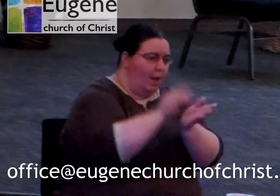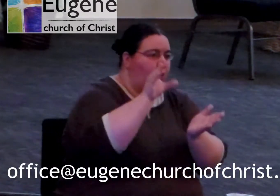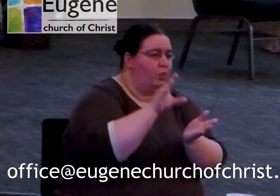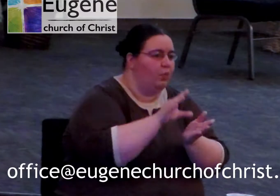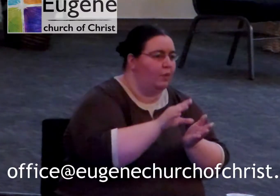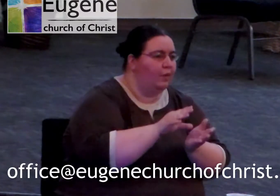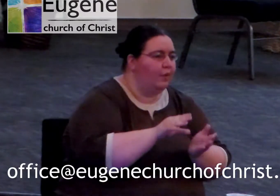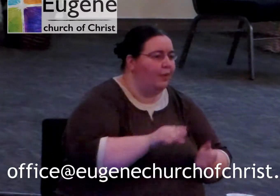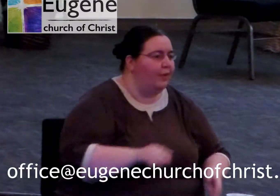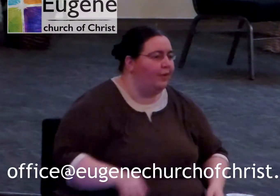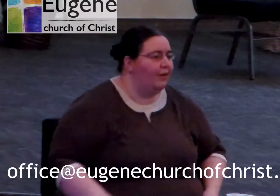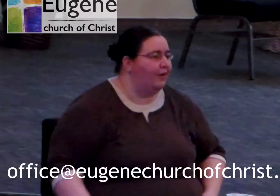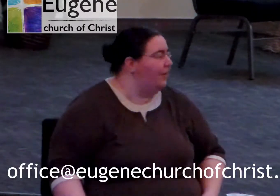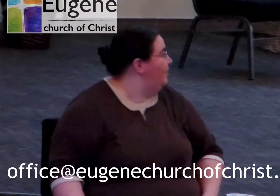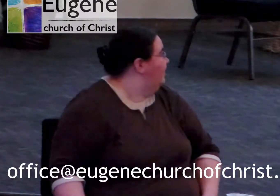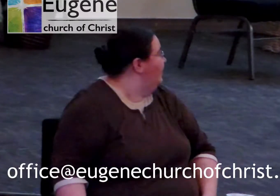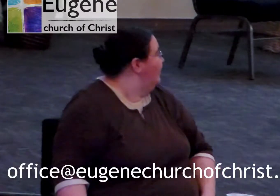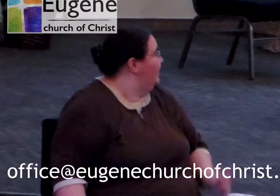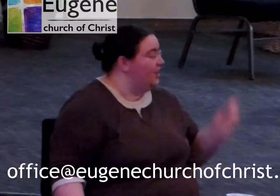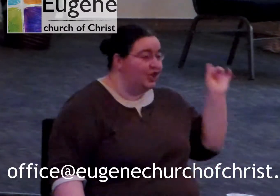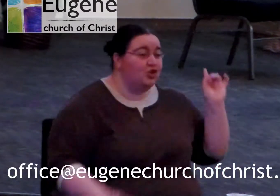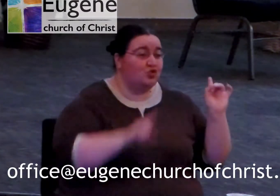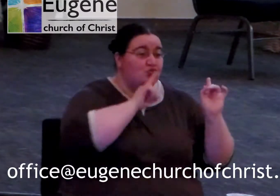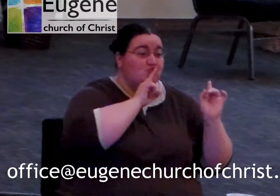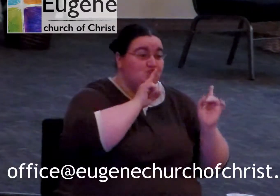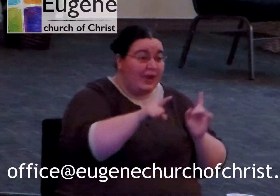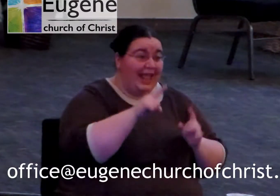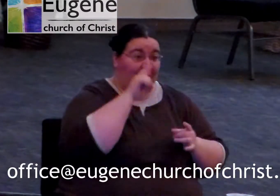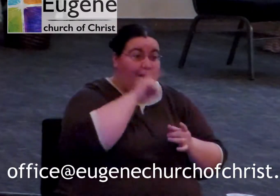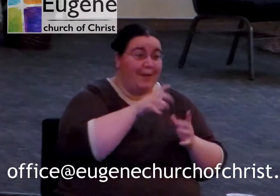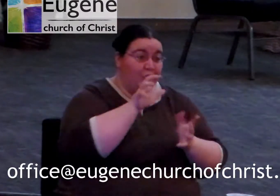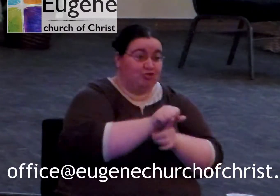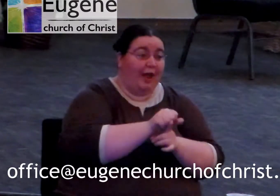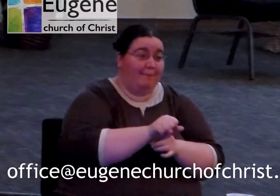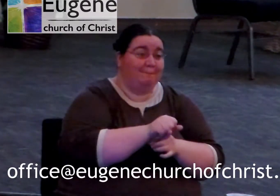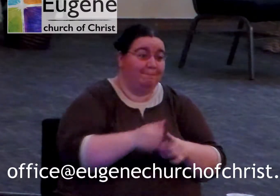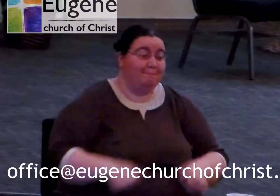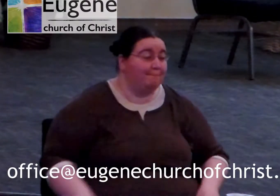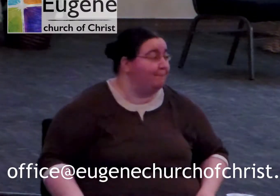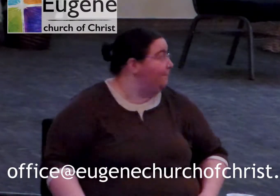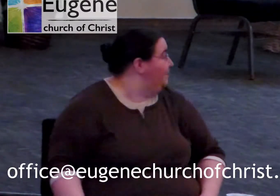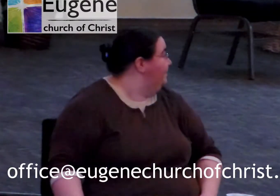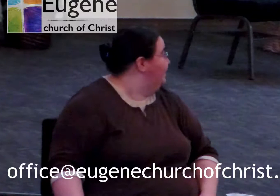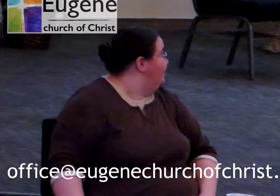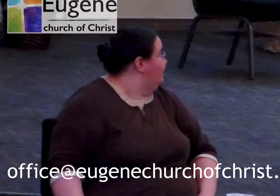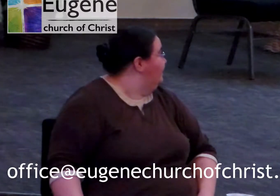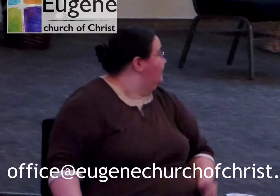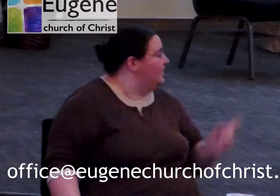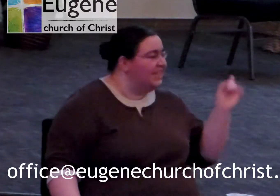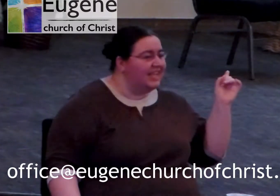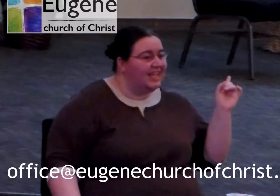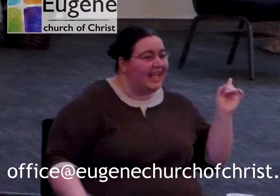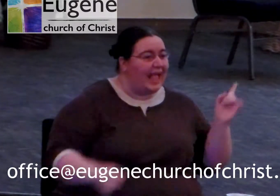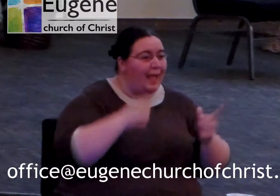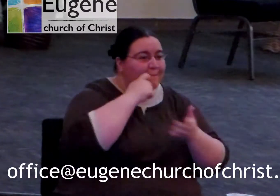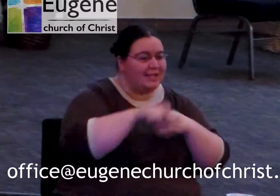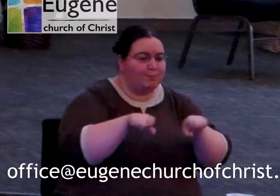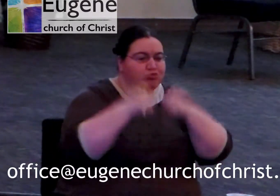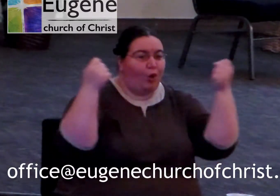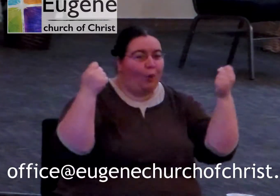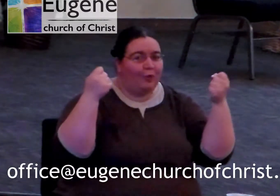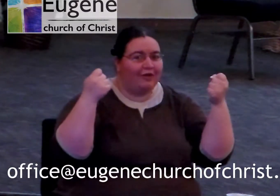But the good news is, oh, it broke it. Look at that. Oh, that's incredible. That's